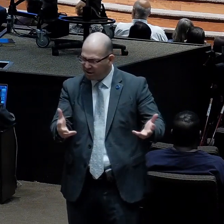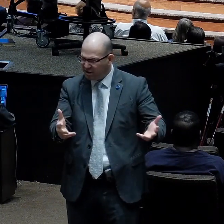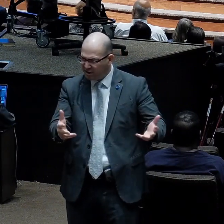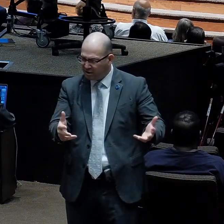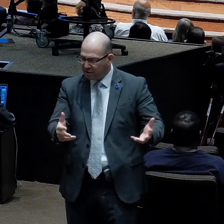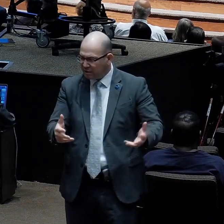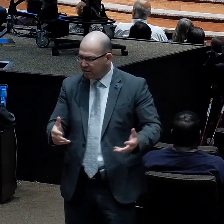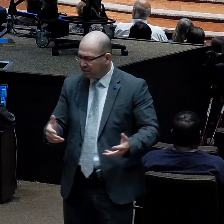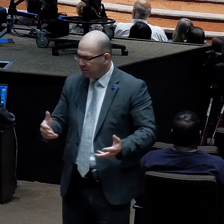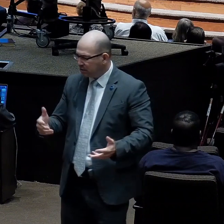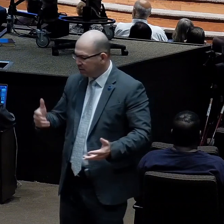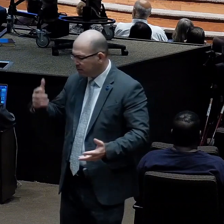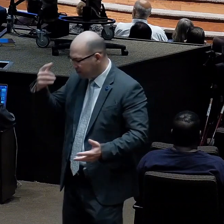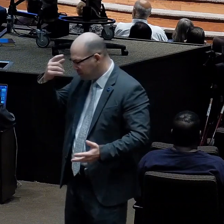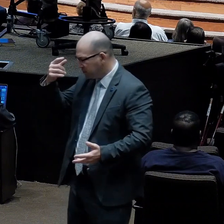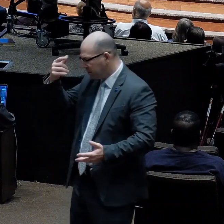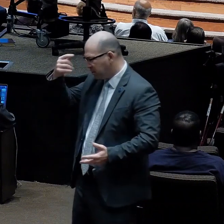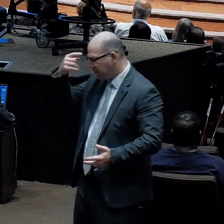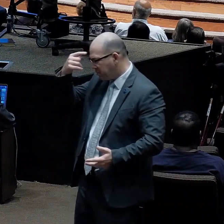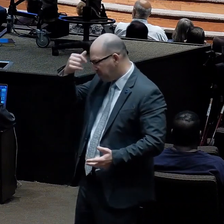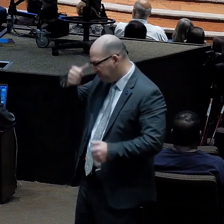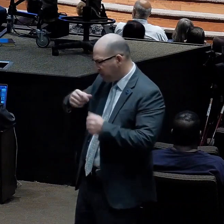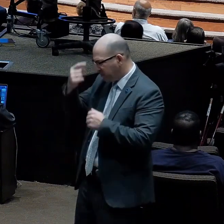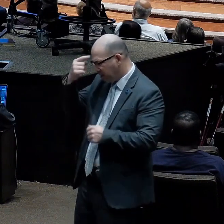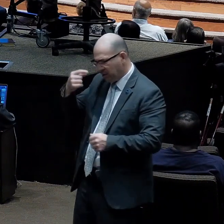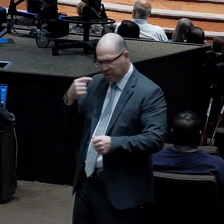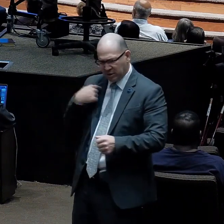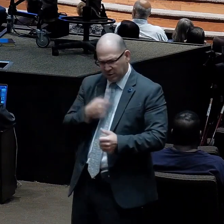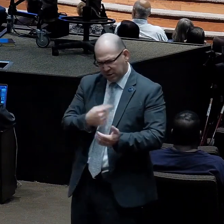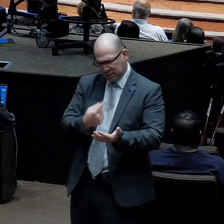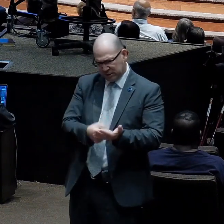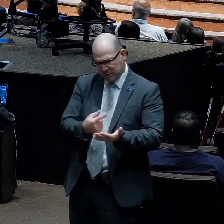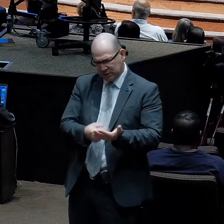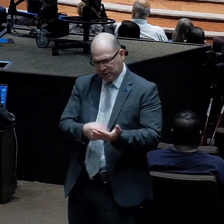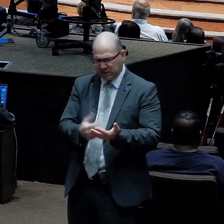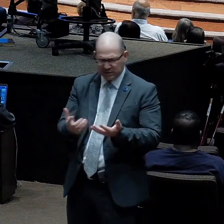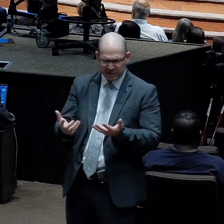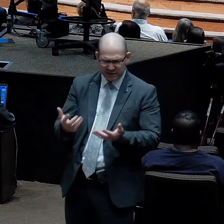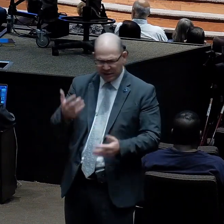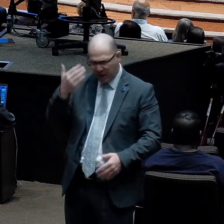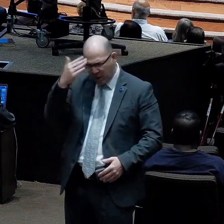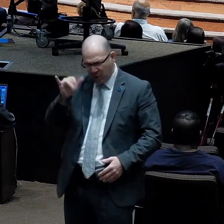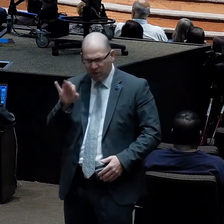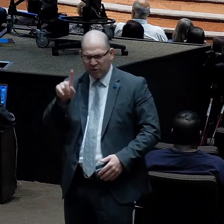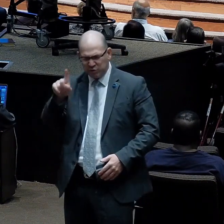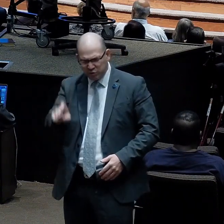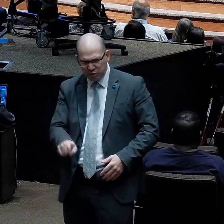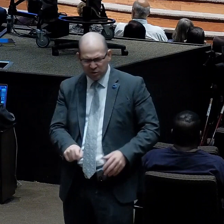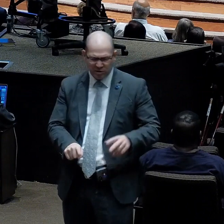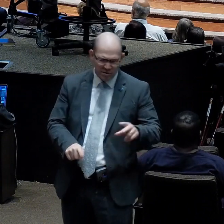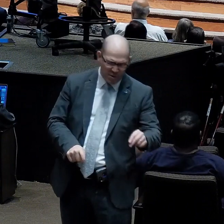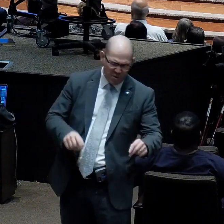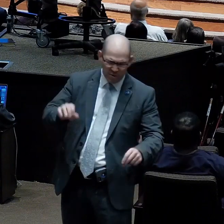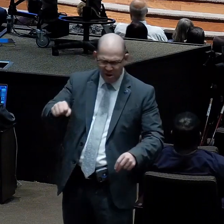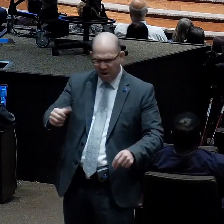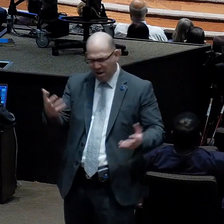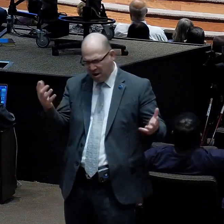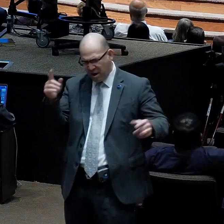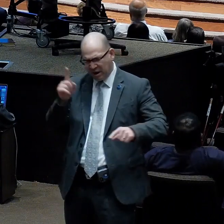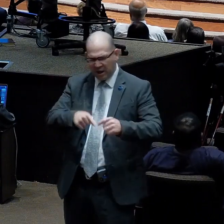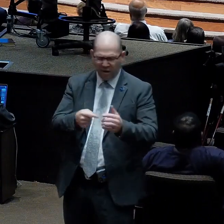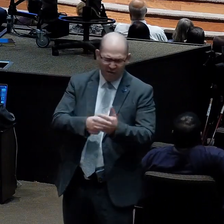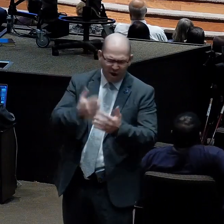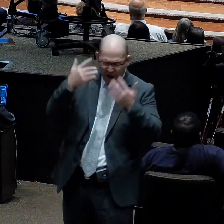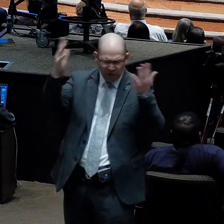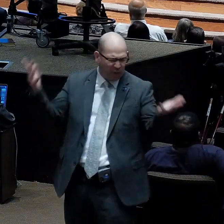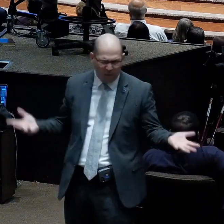we've never taken a foreign student like that. I don't know about it. I don't know if we'll get, if we should. And I don't know if we can afford to help. And I just said, I